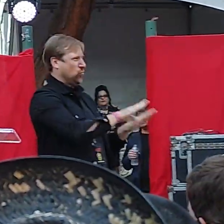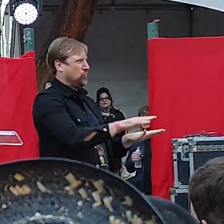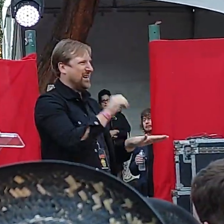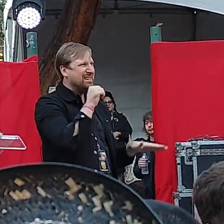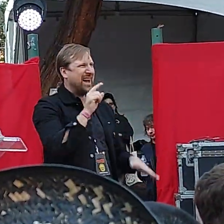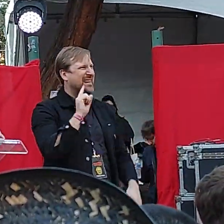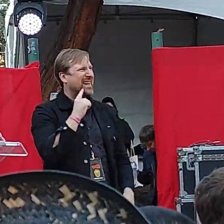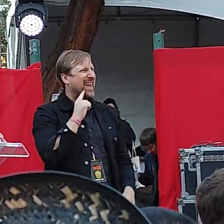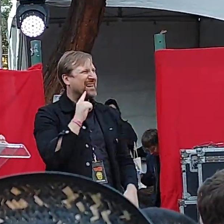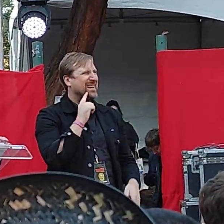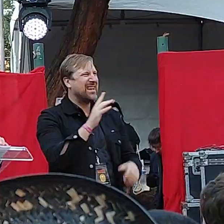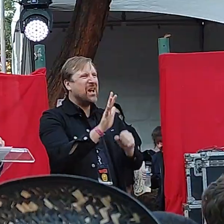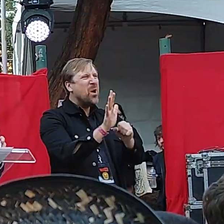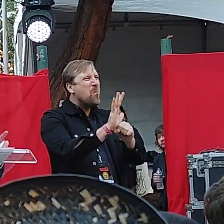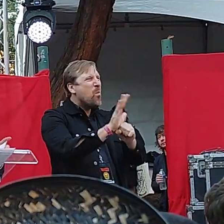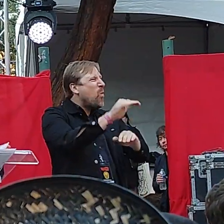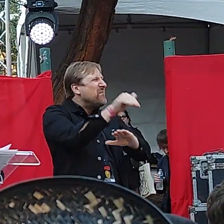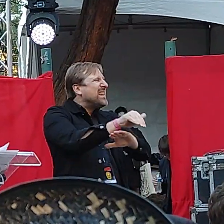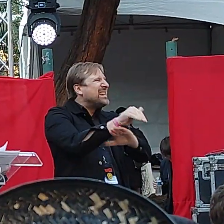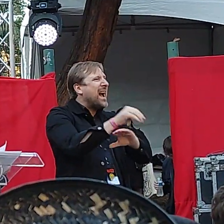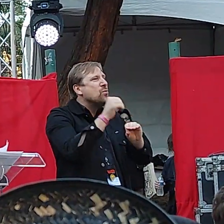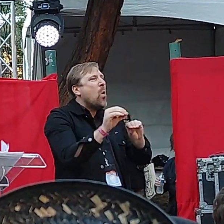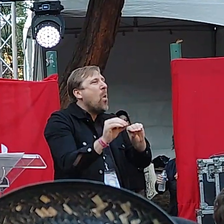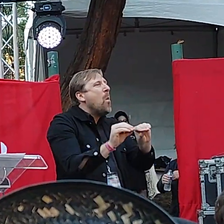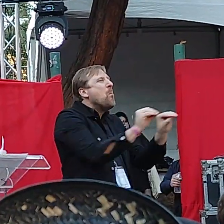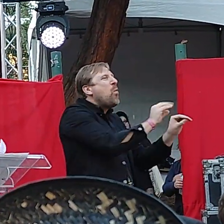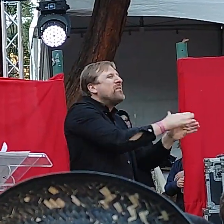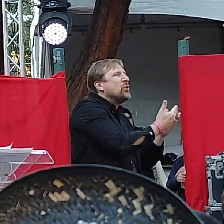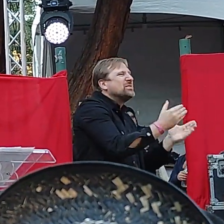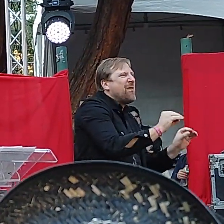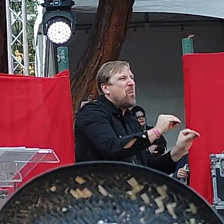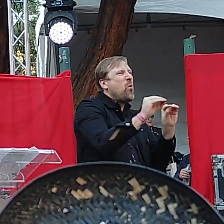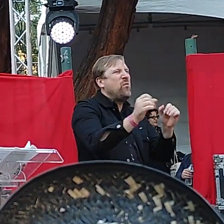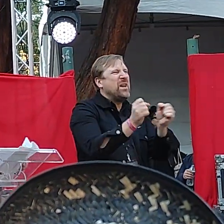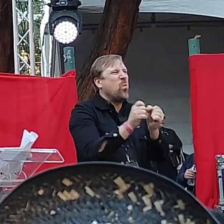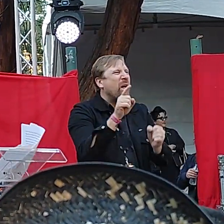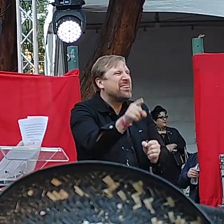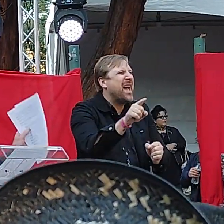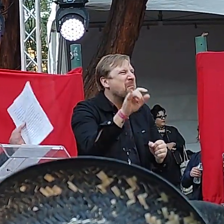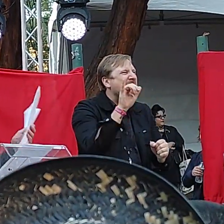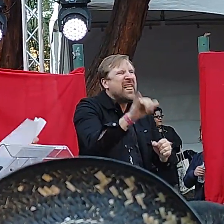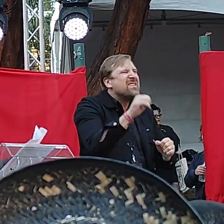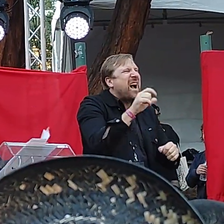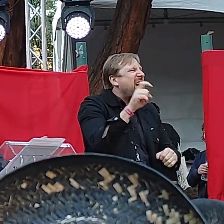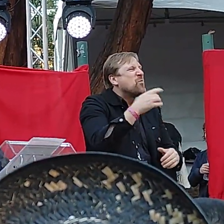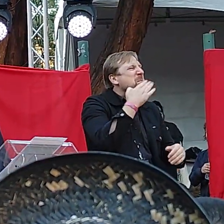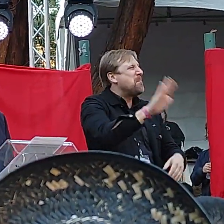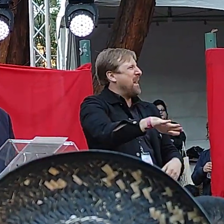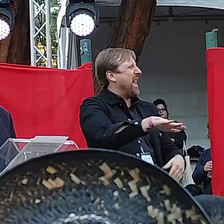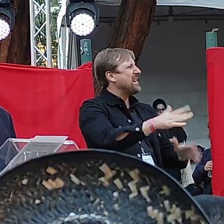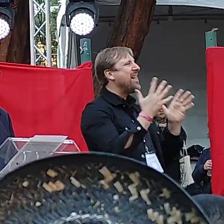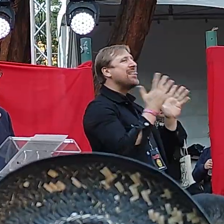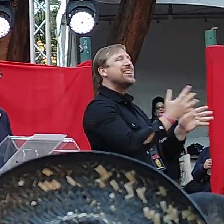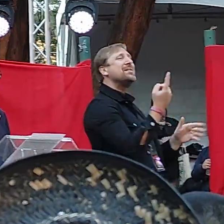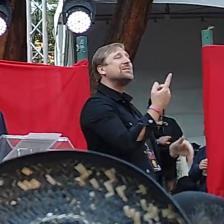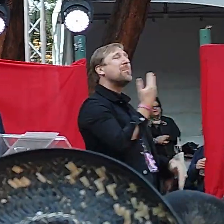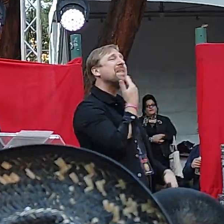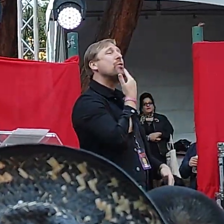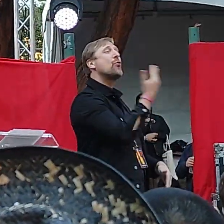Moving night, don't move their stuff, move in with them. Creepy crawling doesn't have to be bad. Leave something good